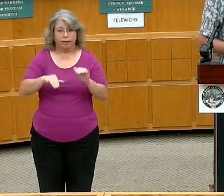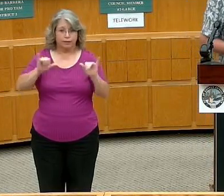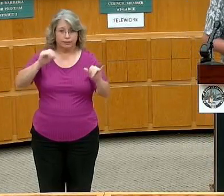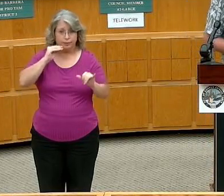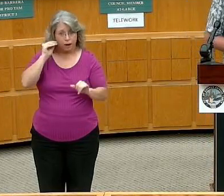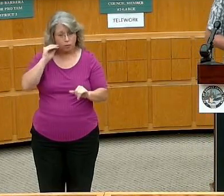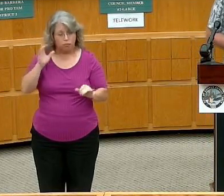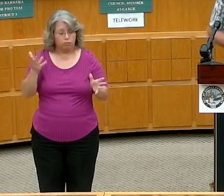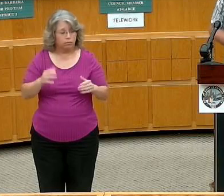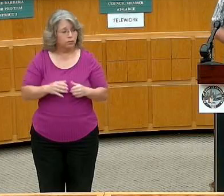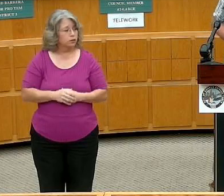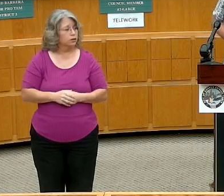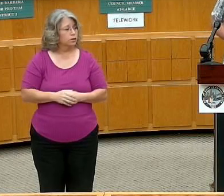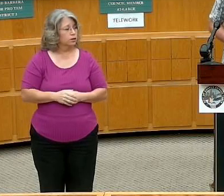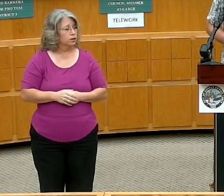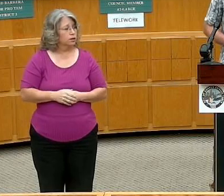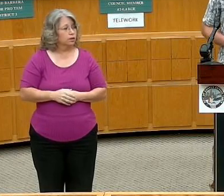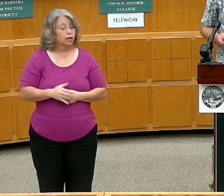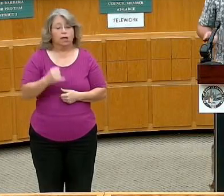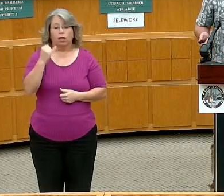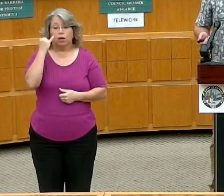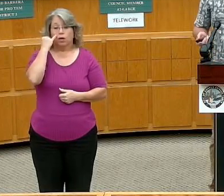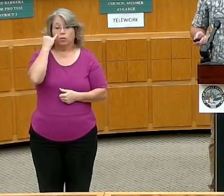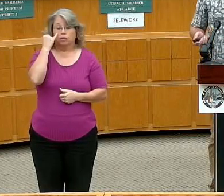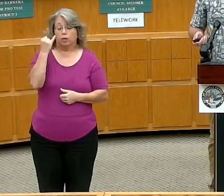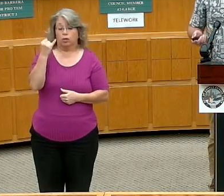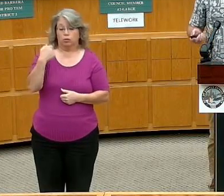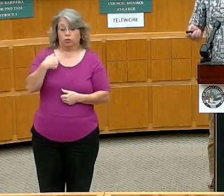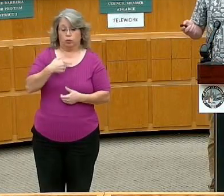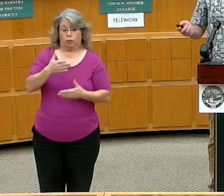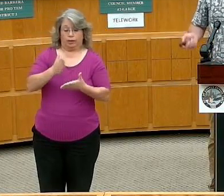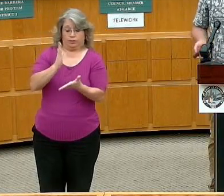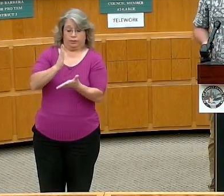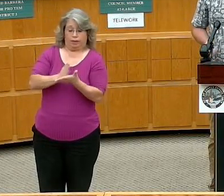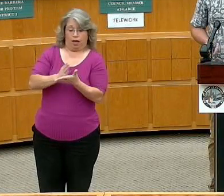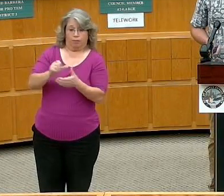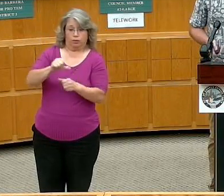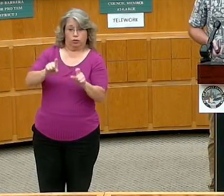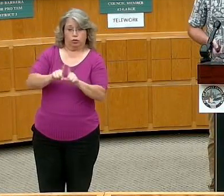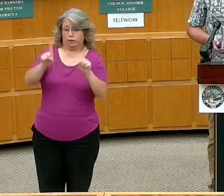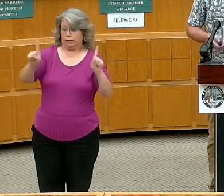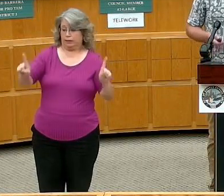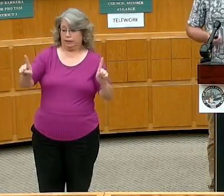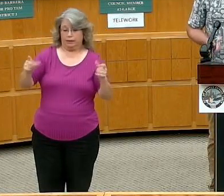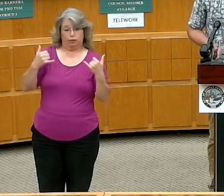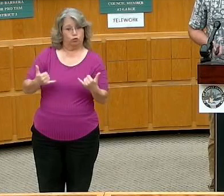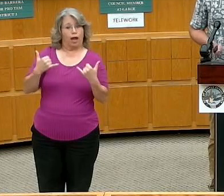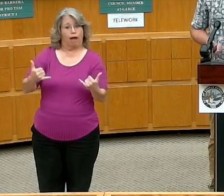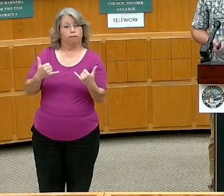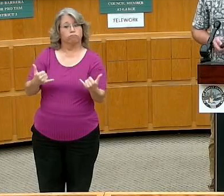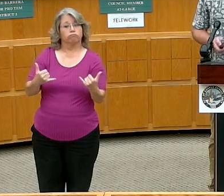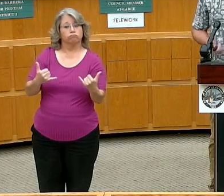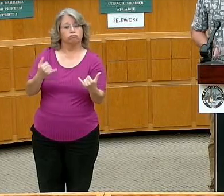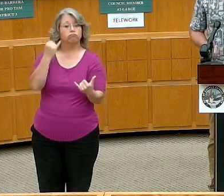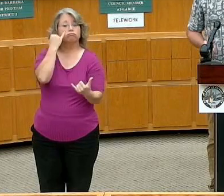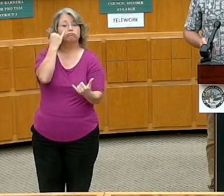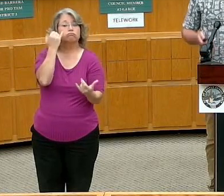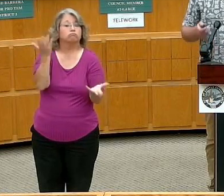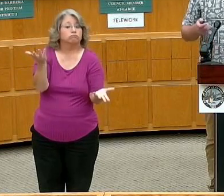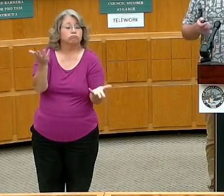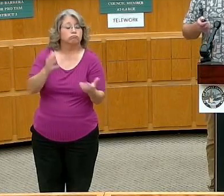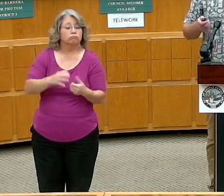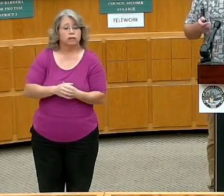what would happen if we ended social distancing orders today? It's been a long time, it's kind of